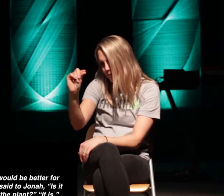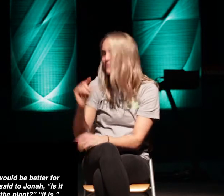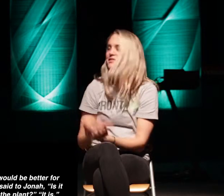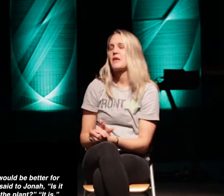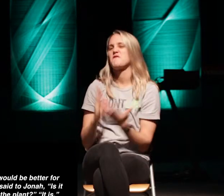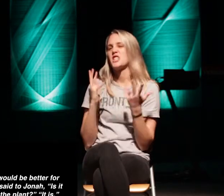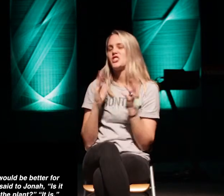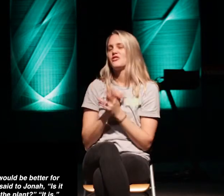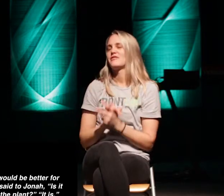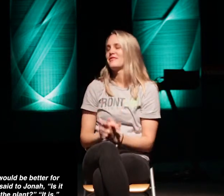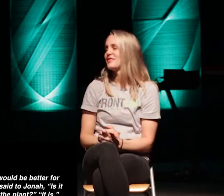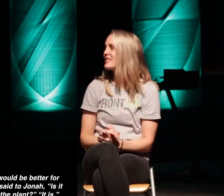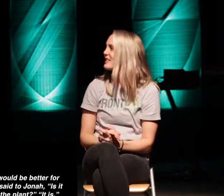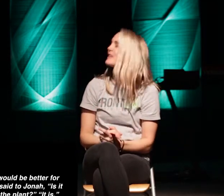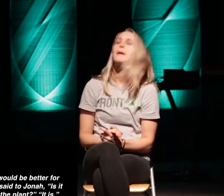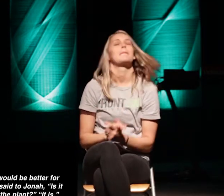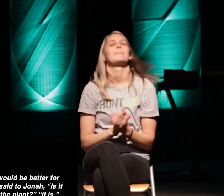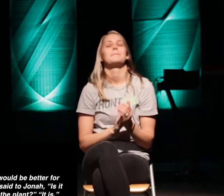for all.